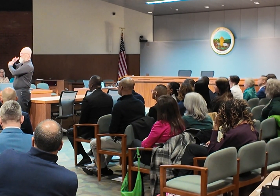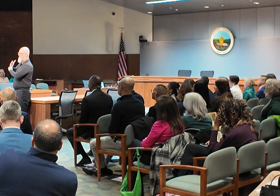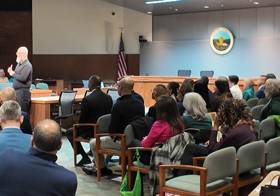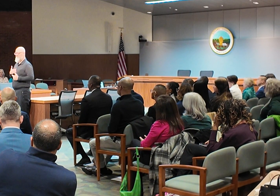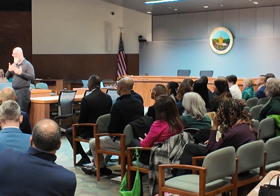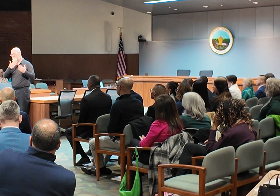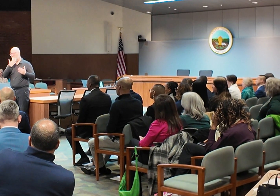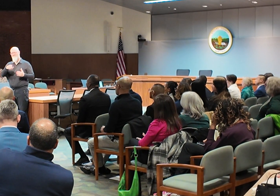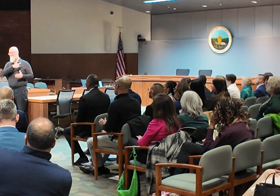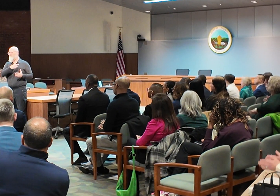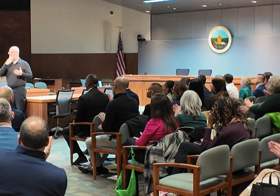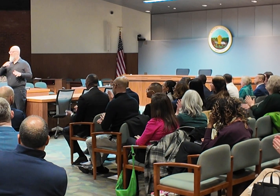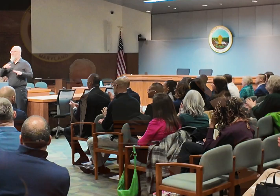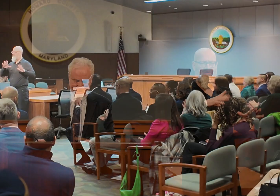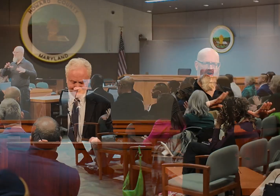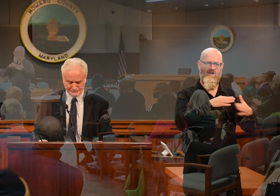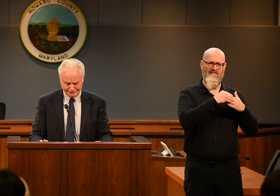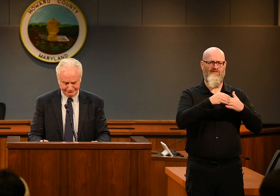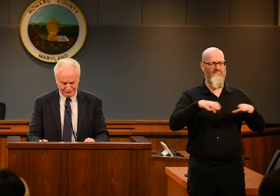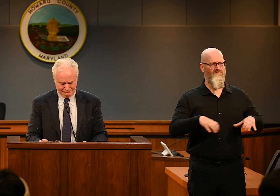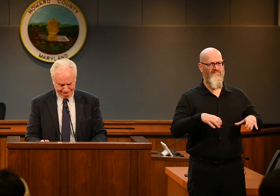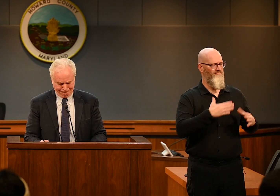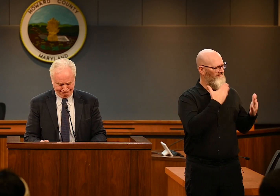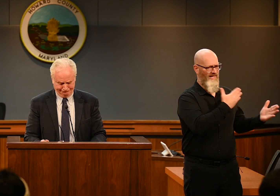who are here. Thank you for what you're doing.